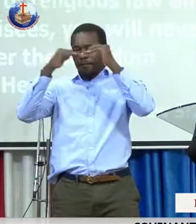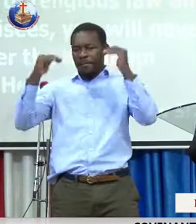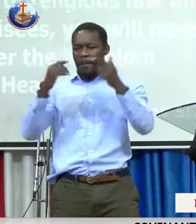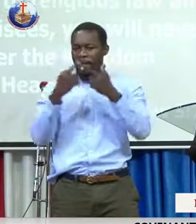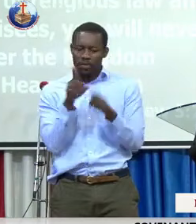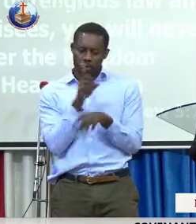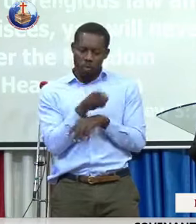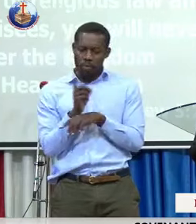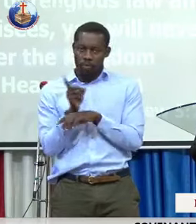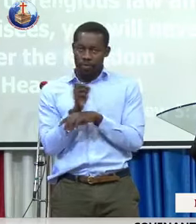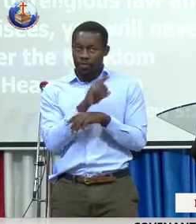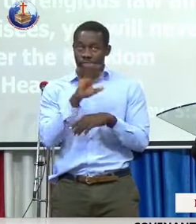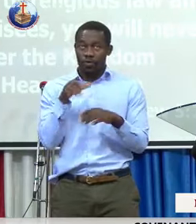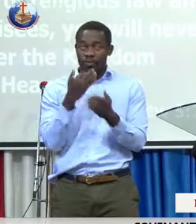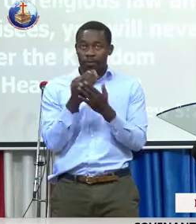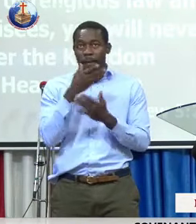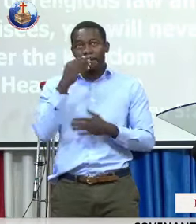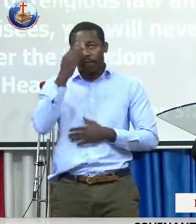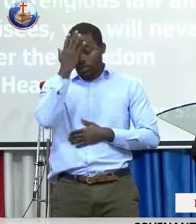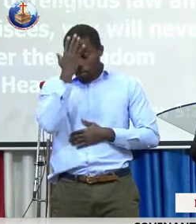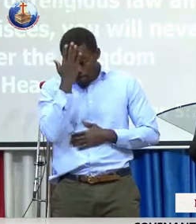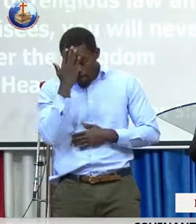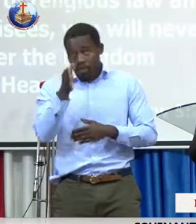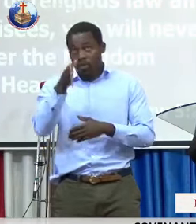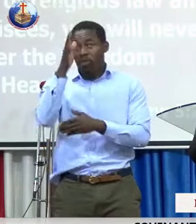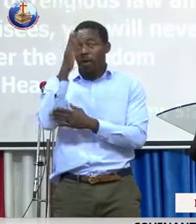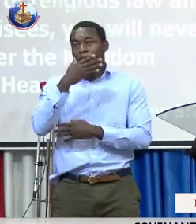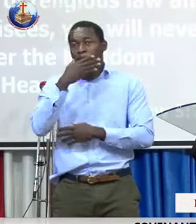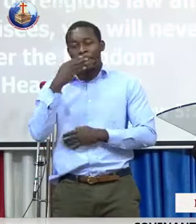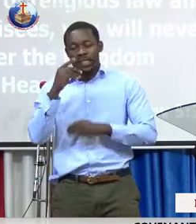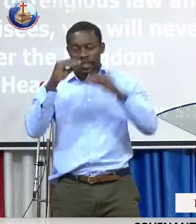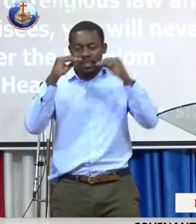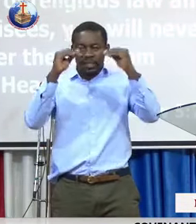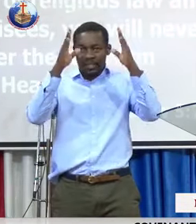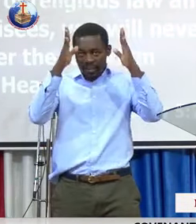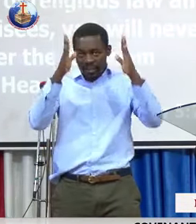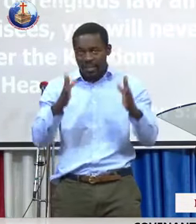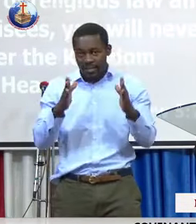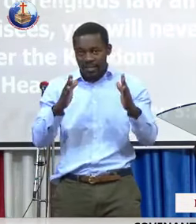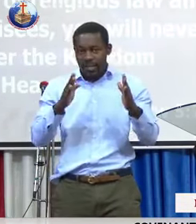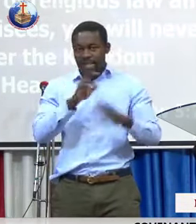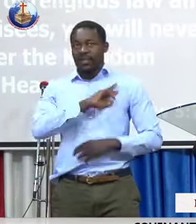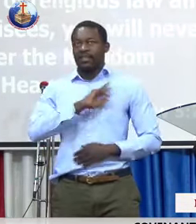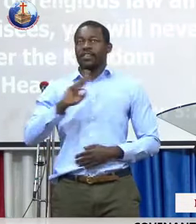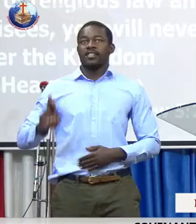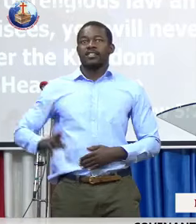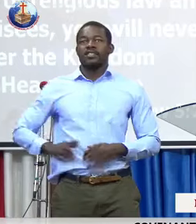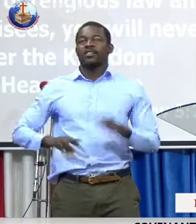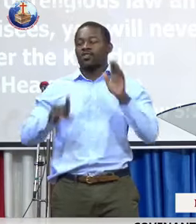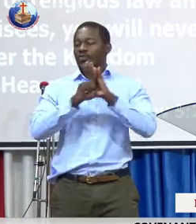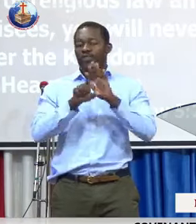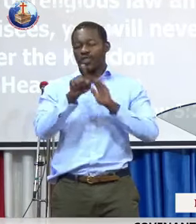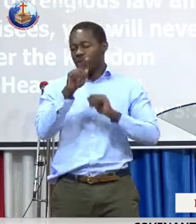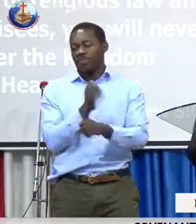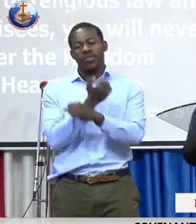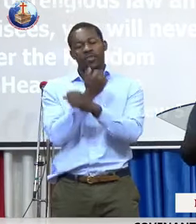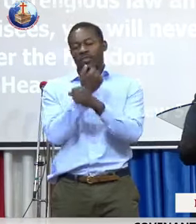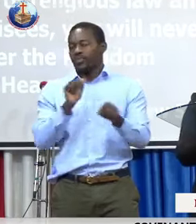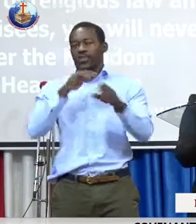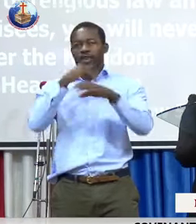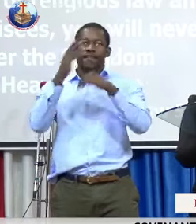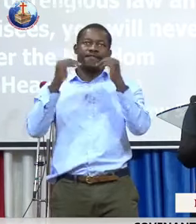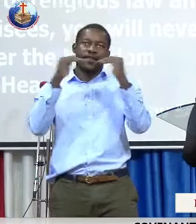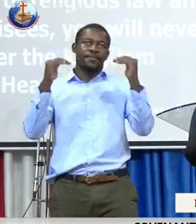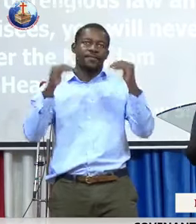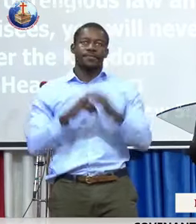you obey God better than the teachers of religious law and the Pharisees do, you can't enter the kingdom of heaven at all.